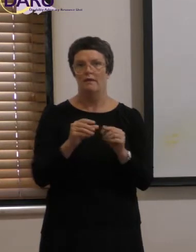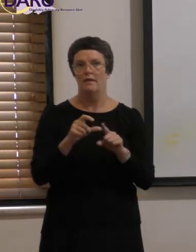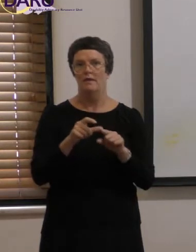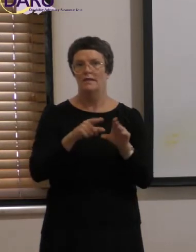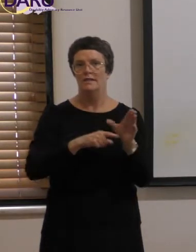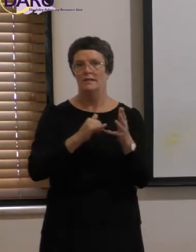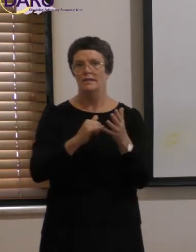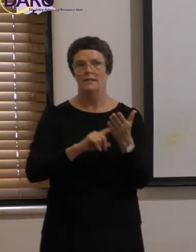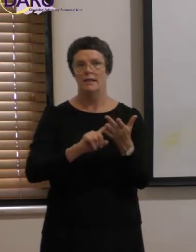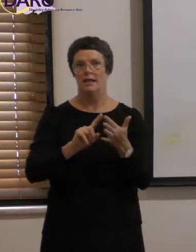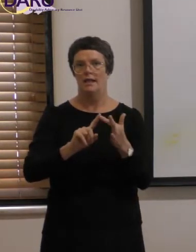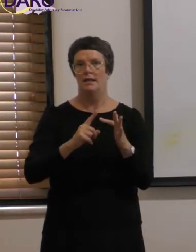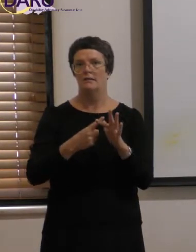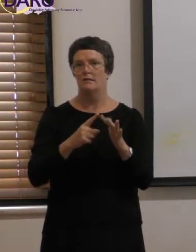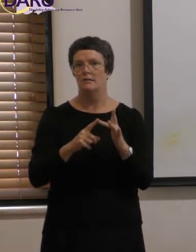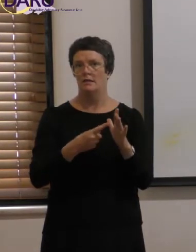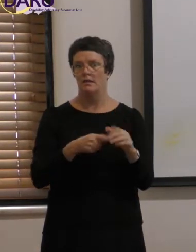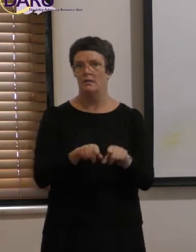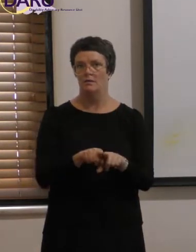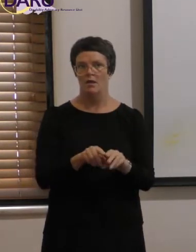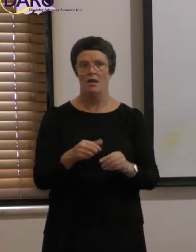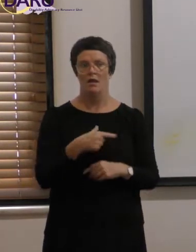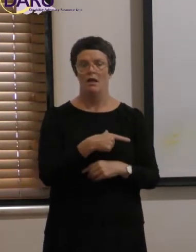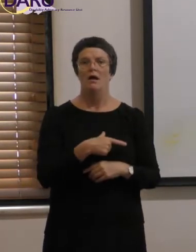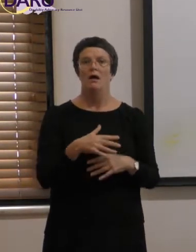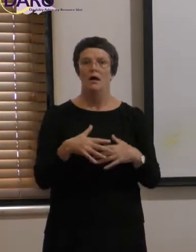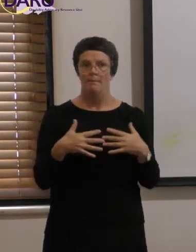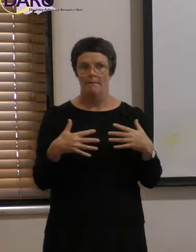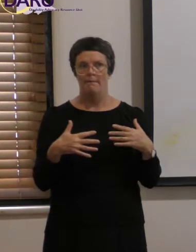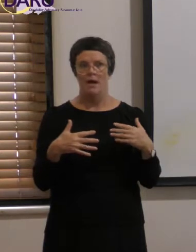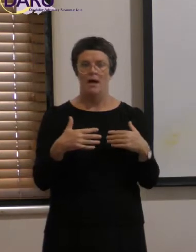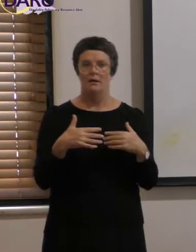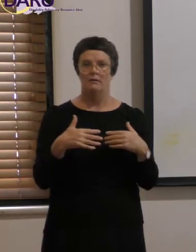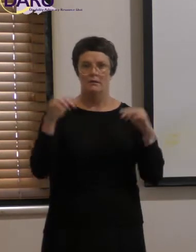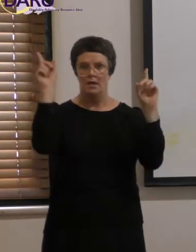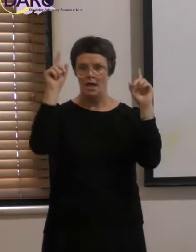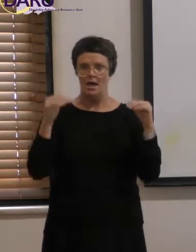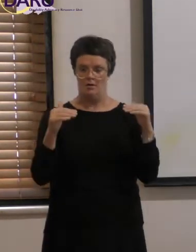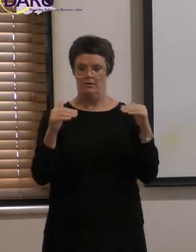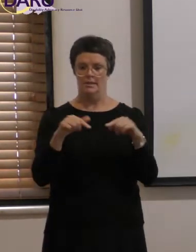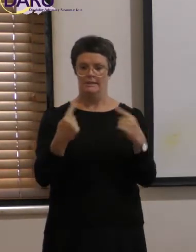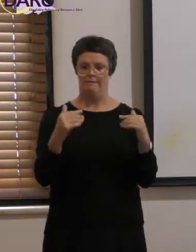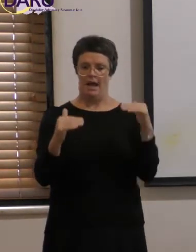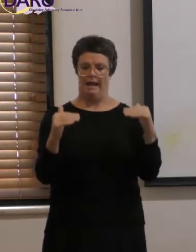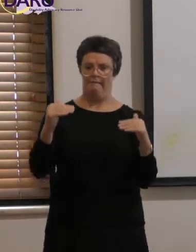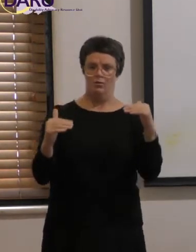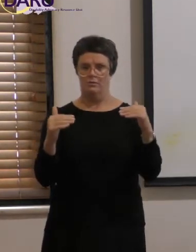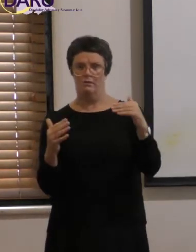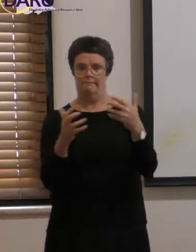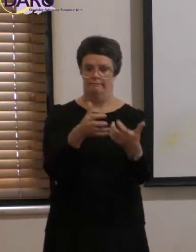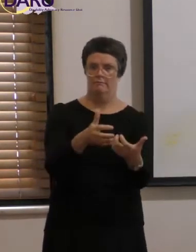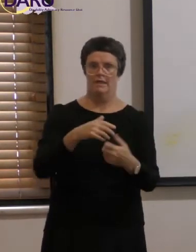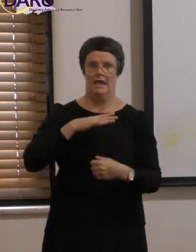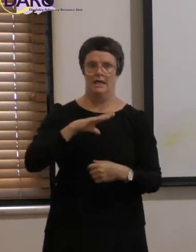can give people more information if they want it, but it's around different levels of adjustment needed. So it's, you know, they've got